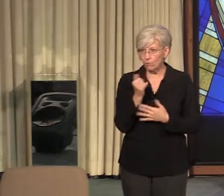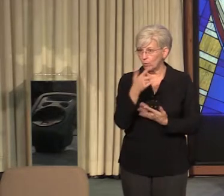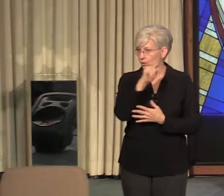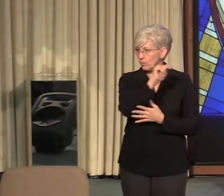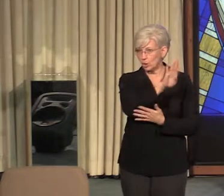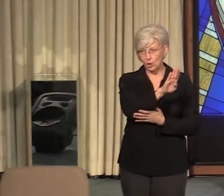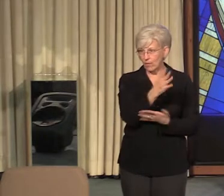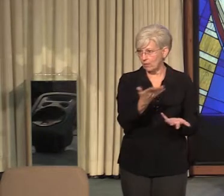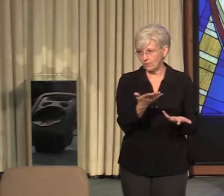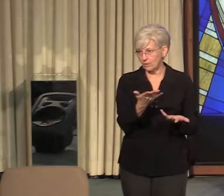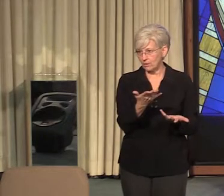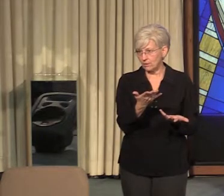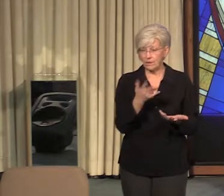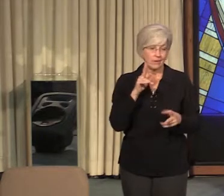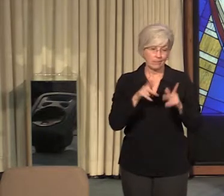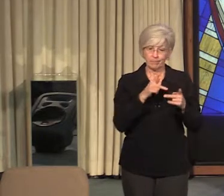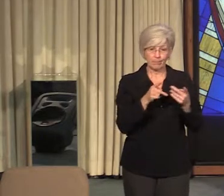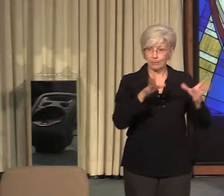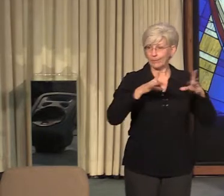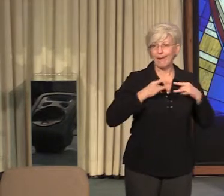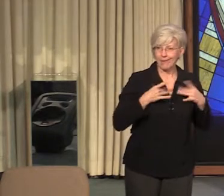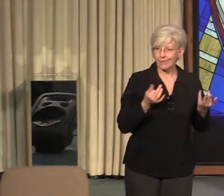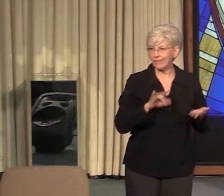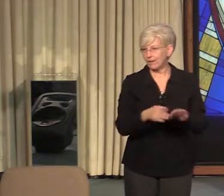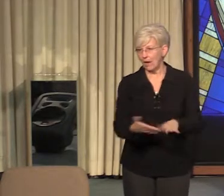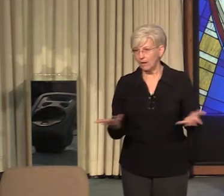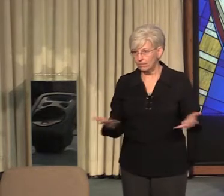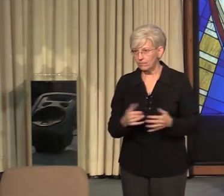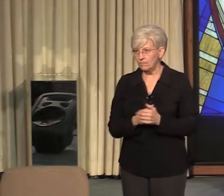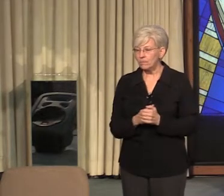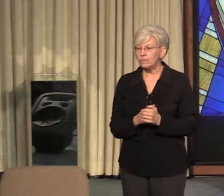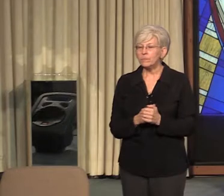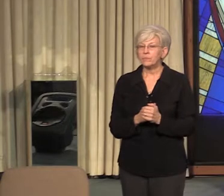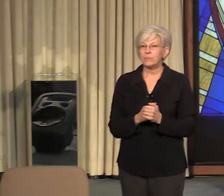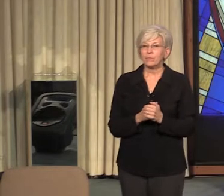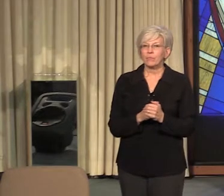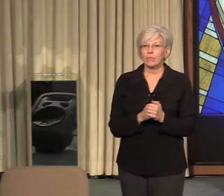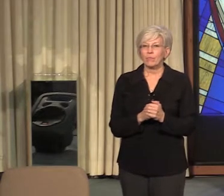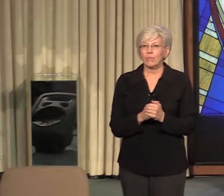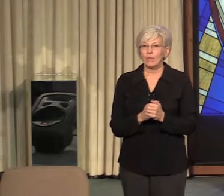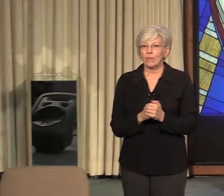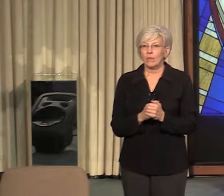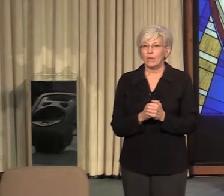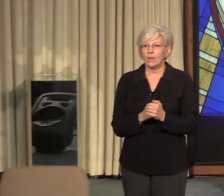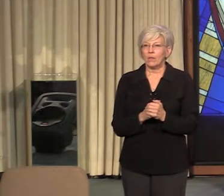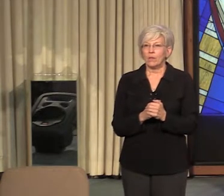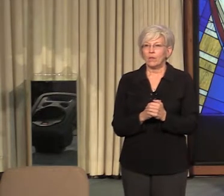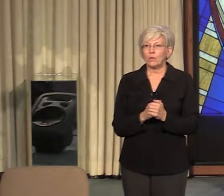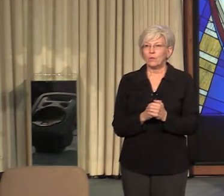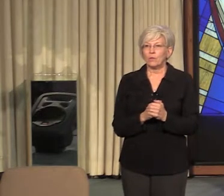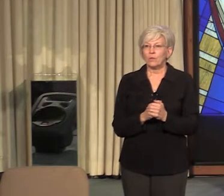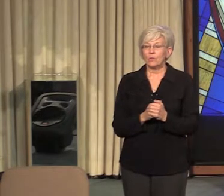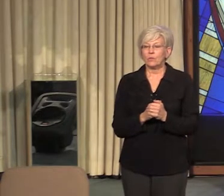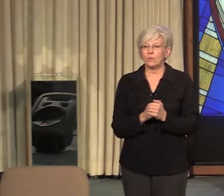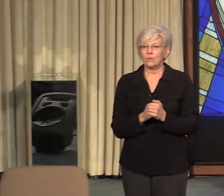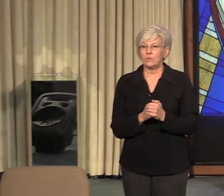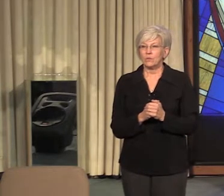No effective treatment. People got it and they died. So they were